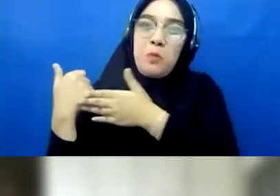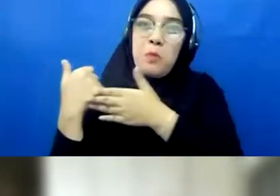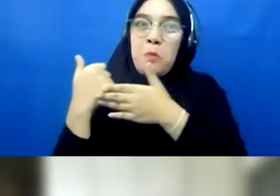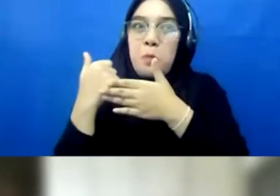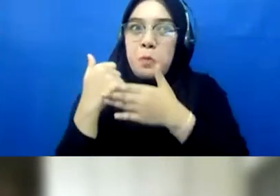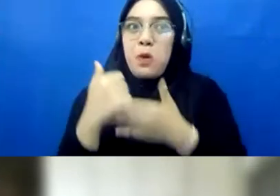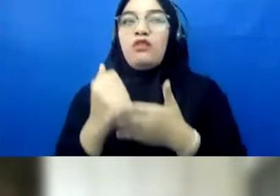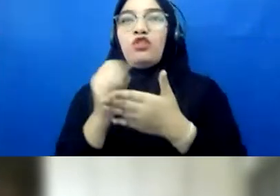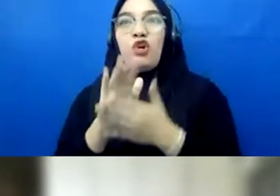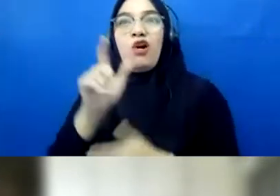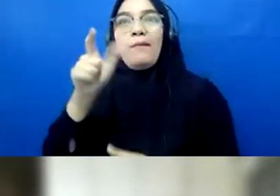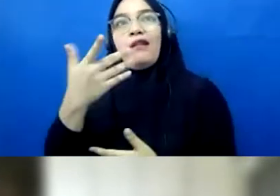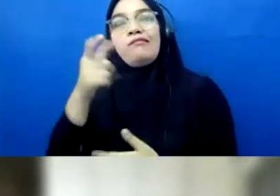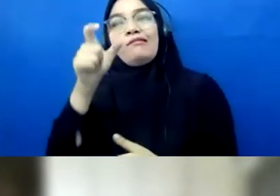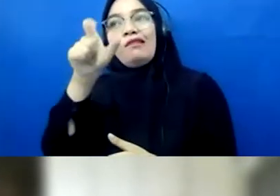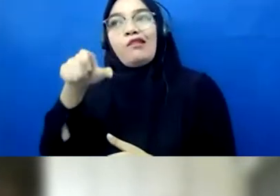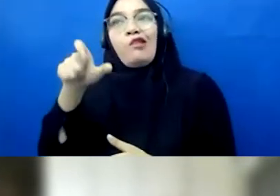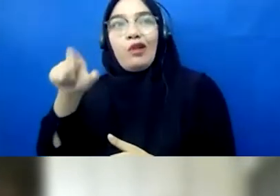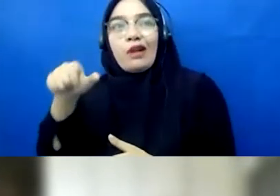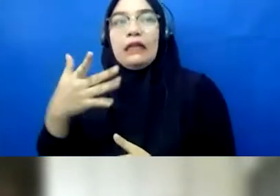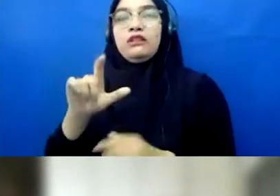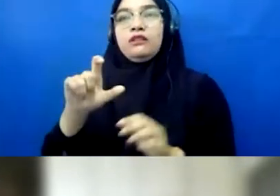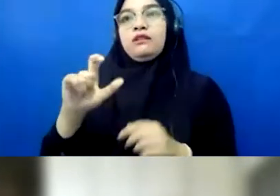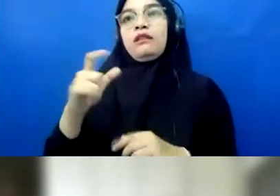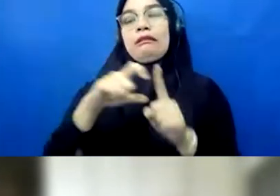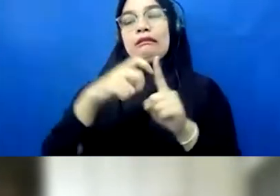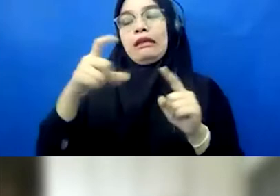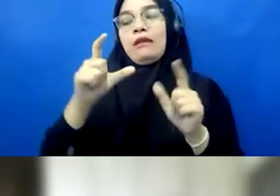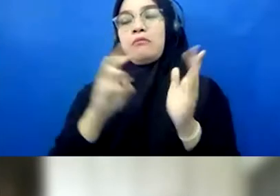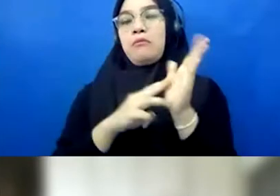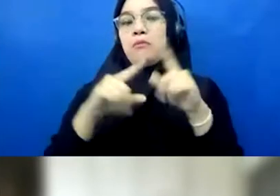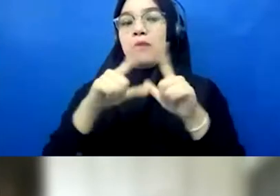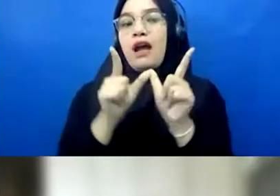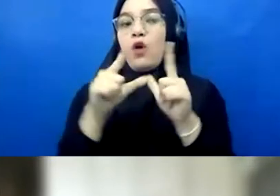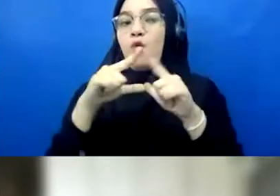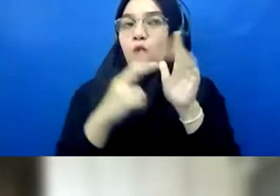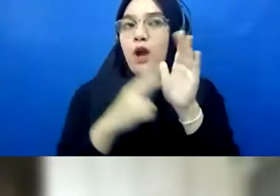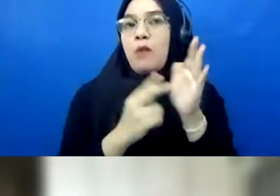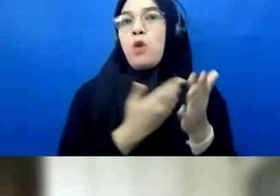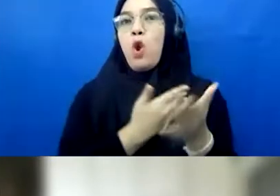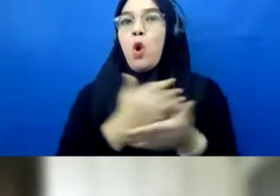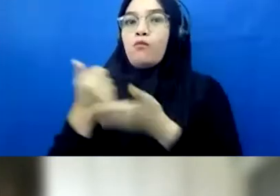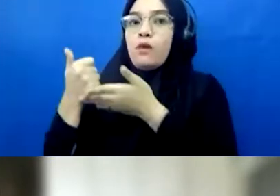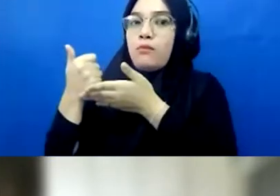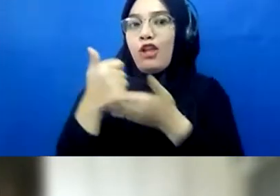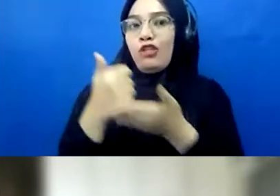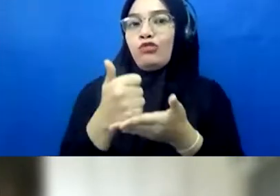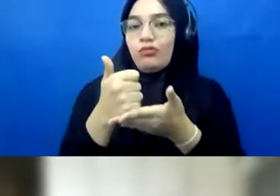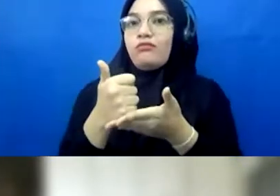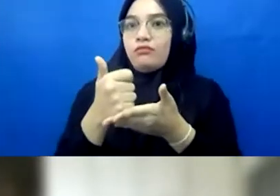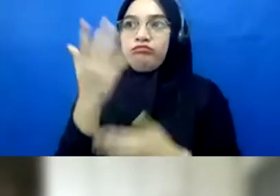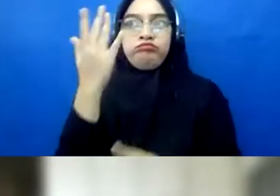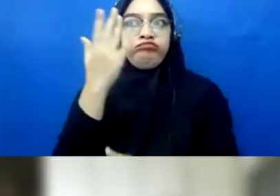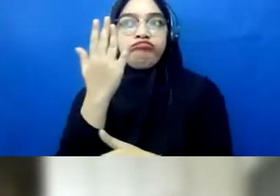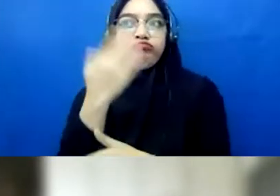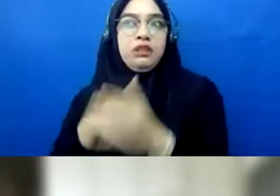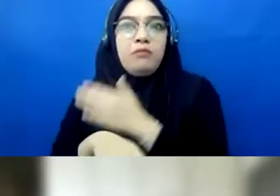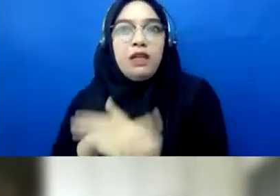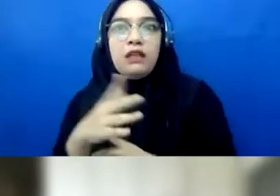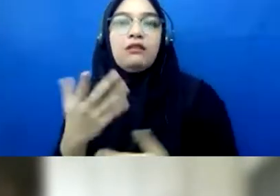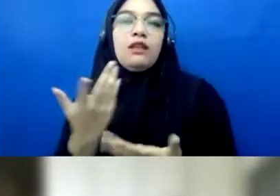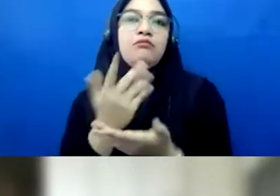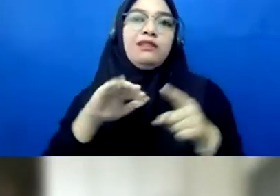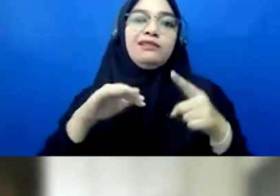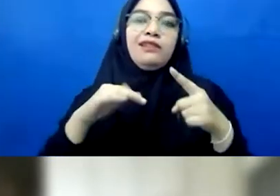NGO and donor surveys ever performed globally, and the development of cutting-edge nonprofit due diligence